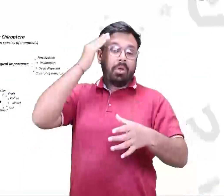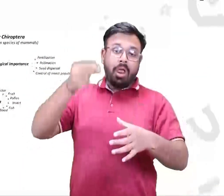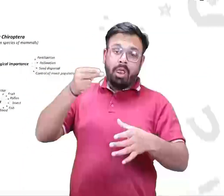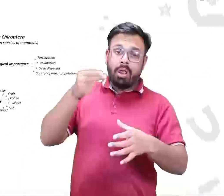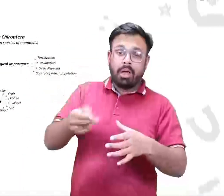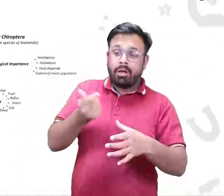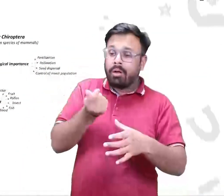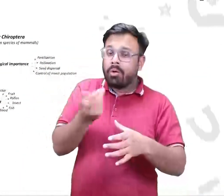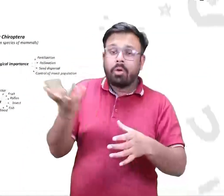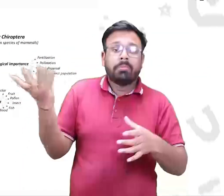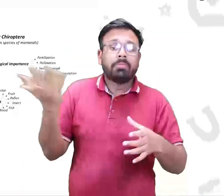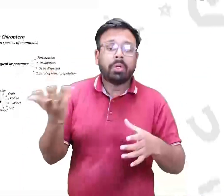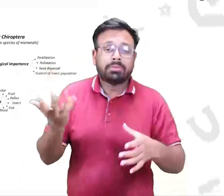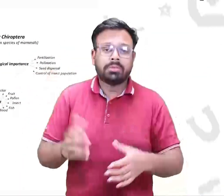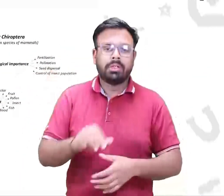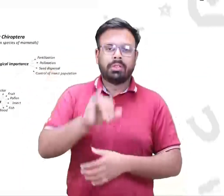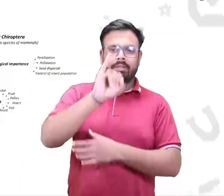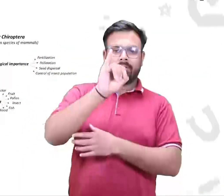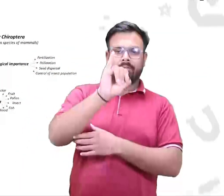represent